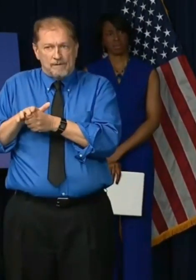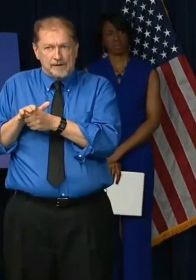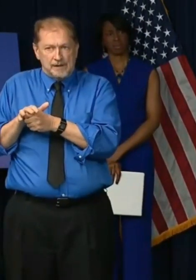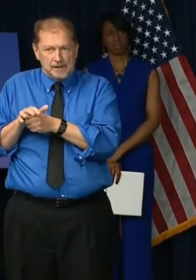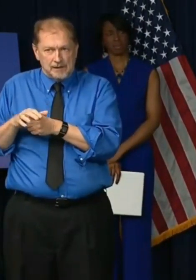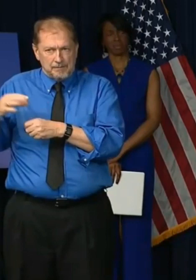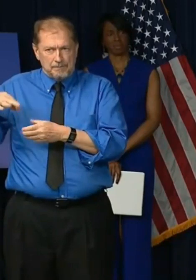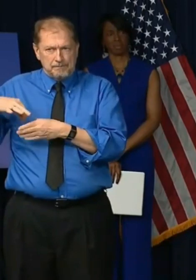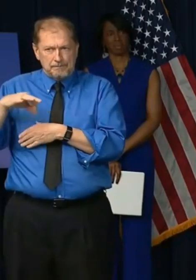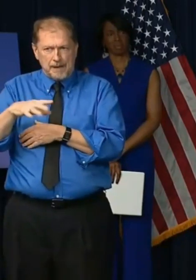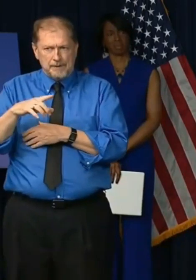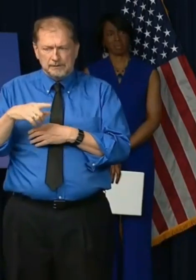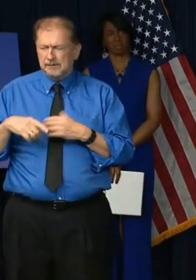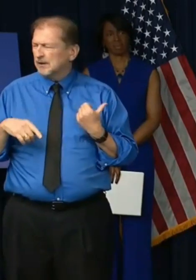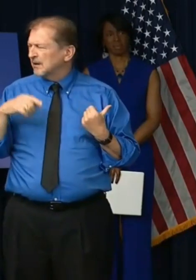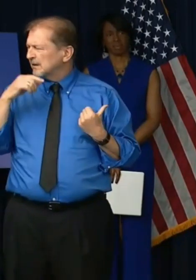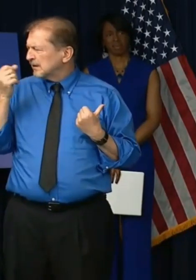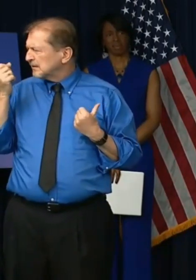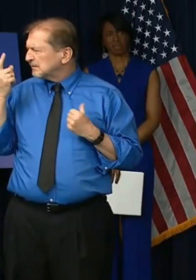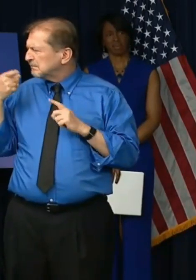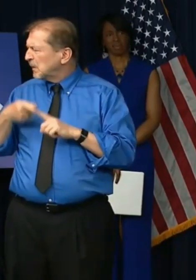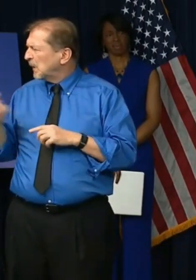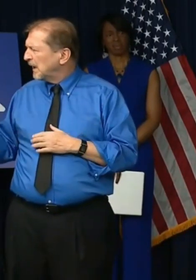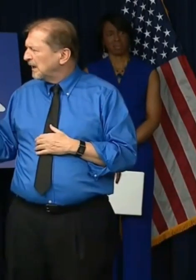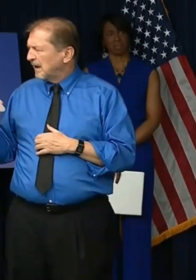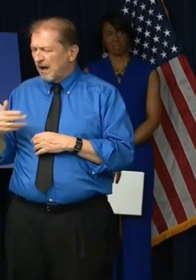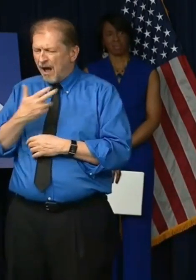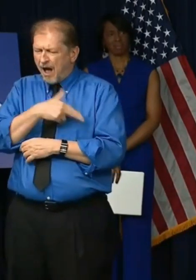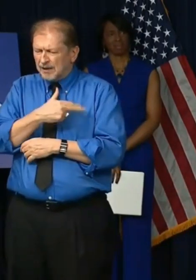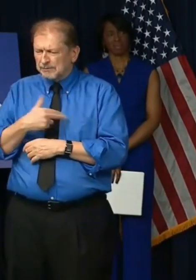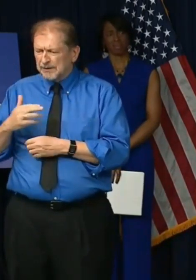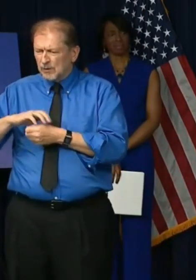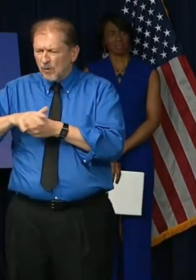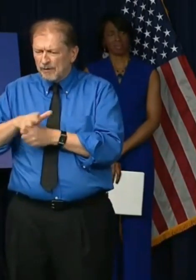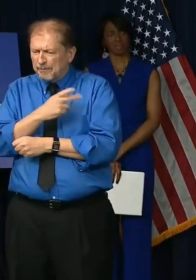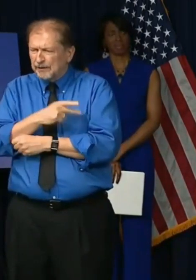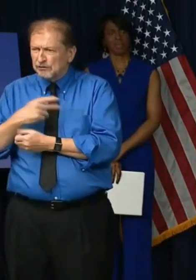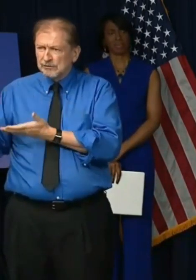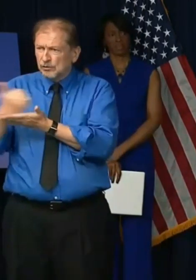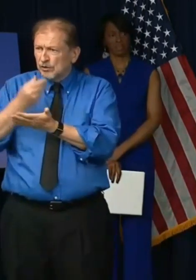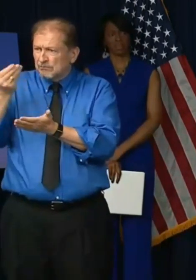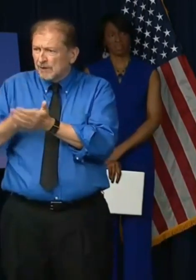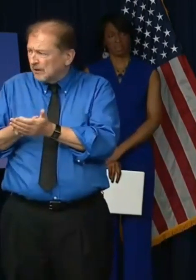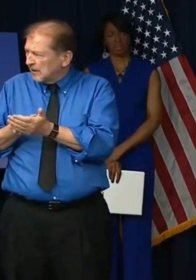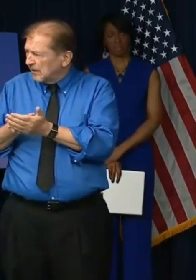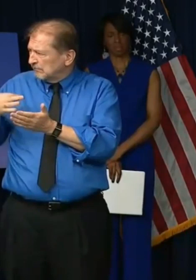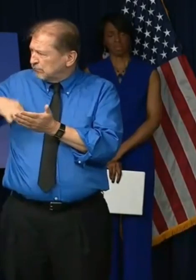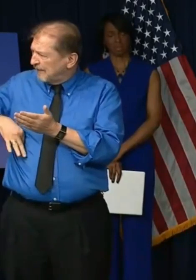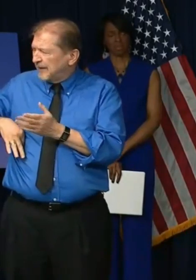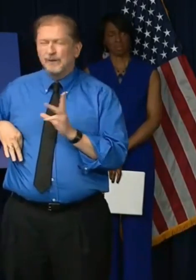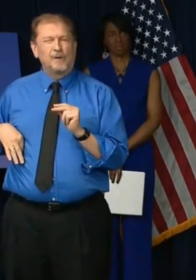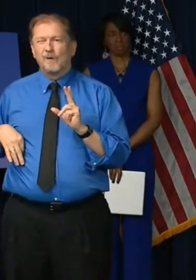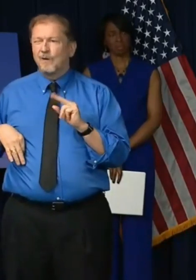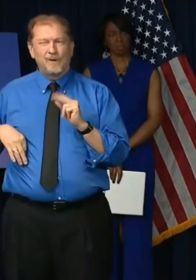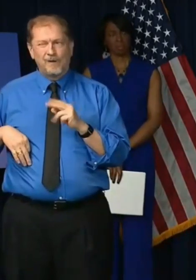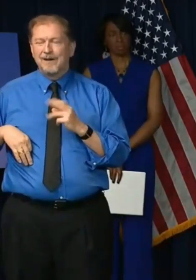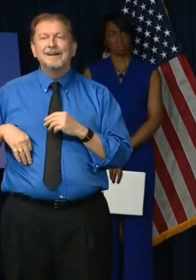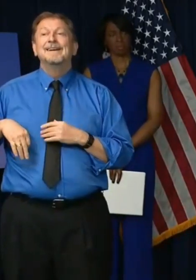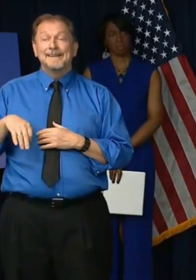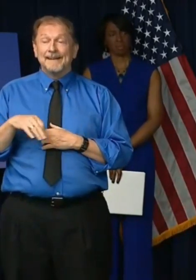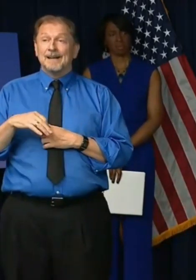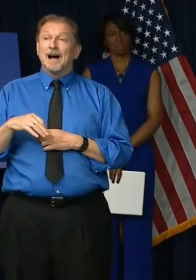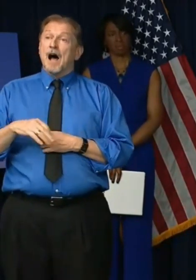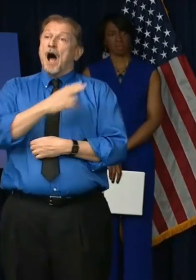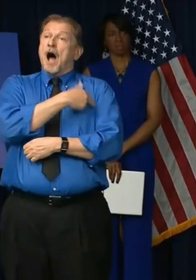I heard the first part of this. What was do hospitals make more money based on COVID? No, in fact, hospitals lose money. Hospitals make